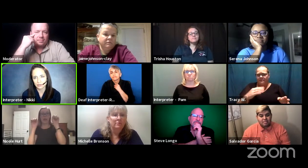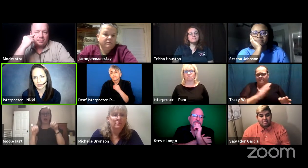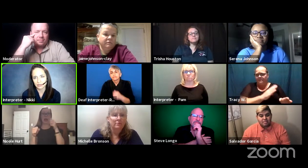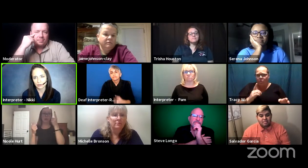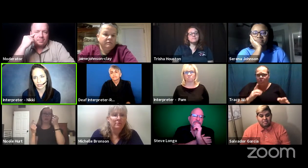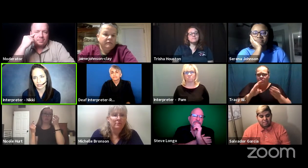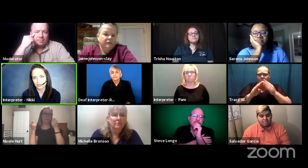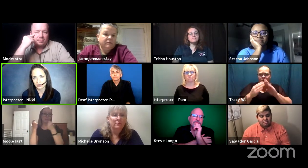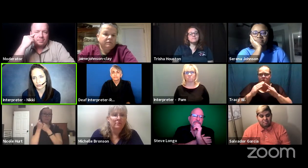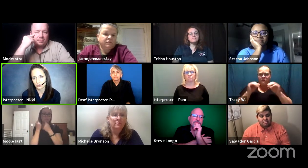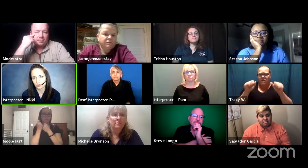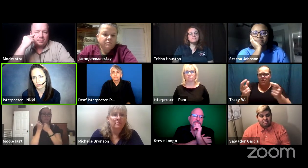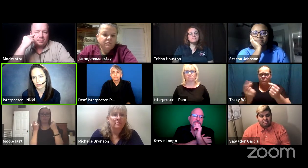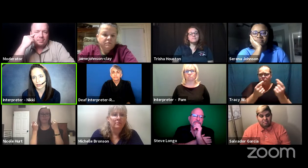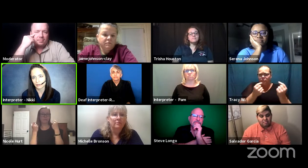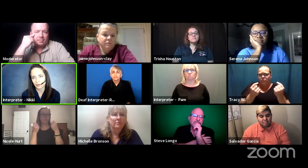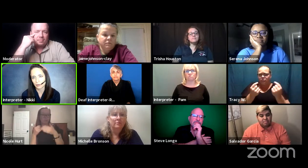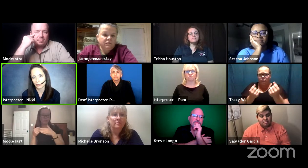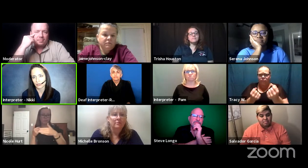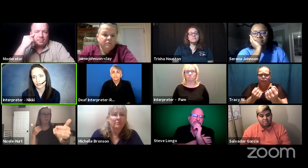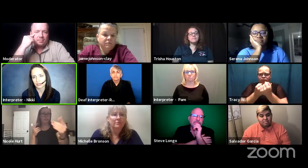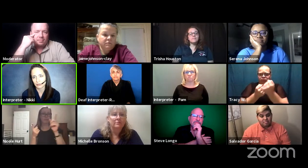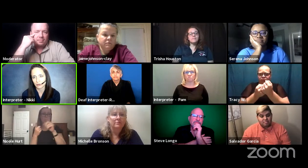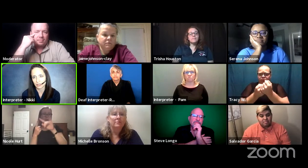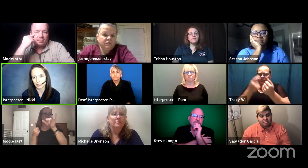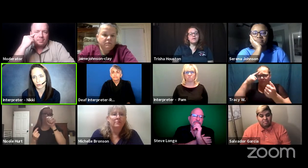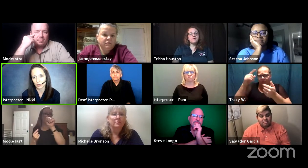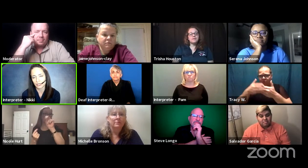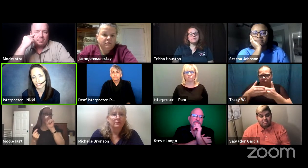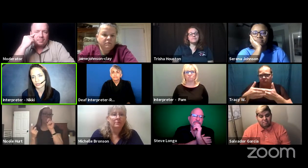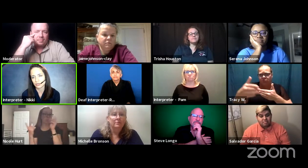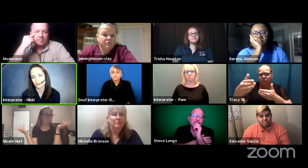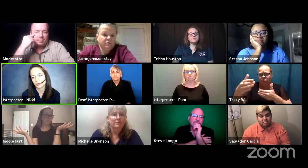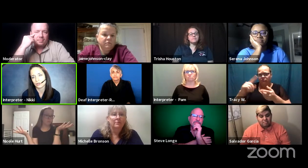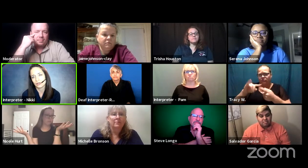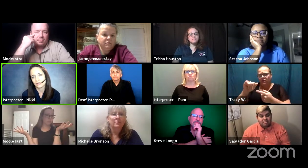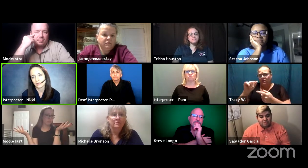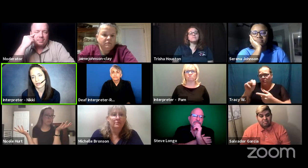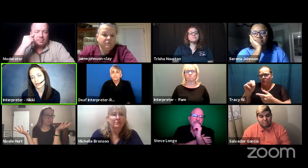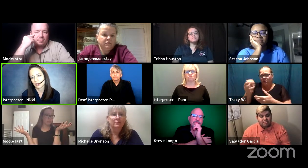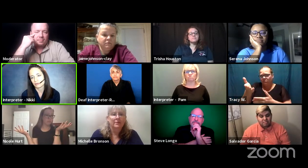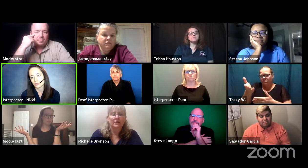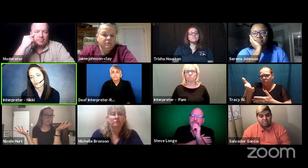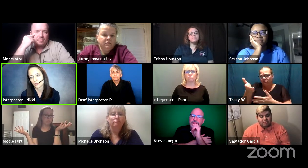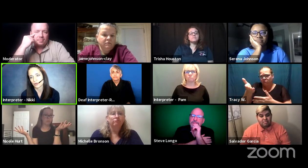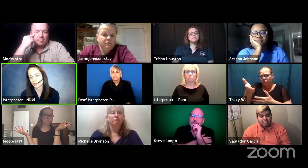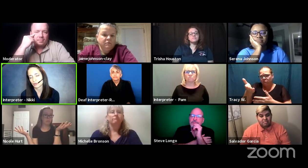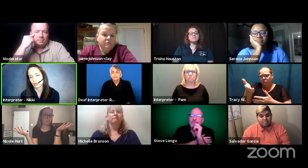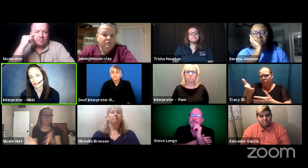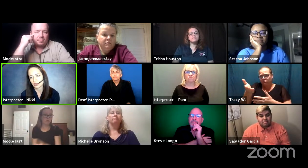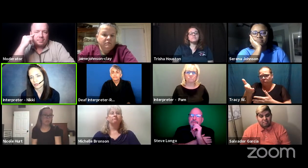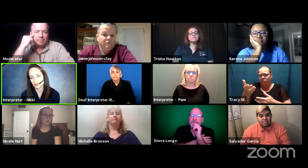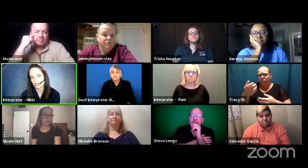announcements related to the board and the community, what we can do to further support the community.